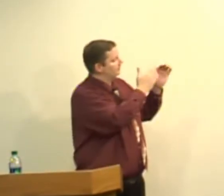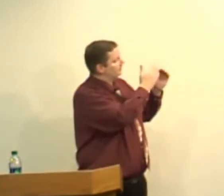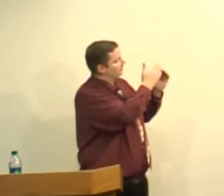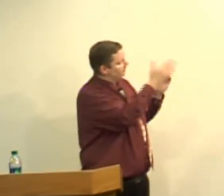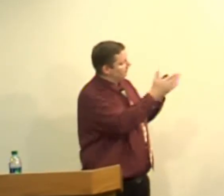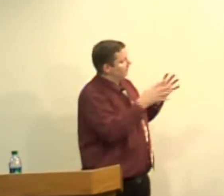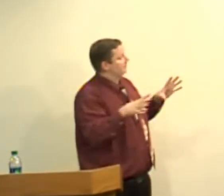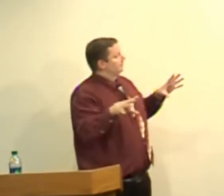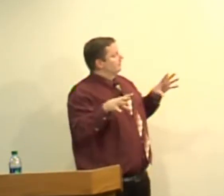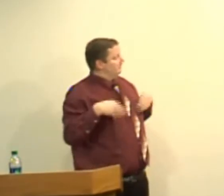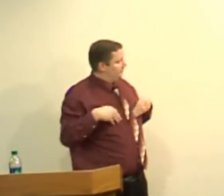This is what it says.